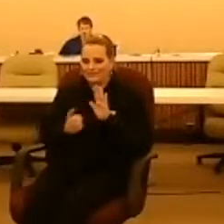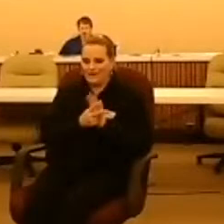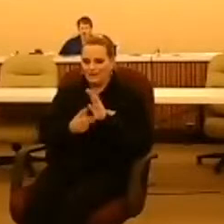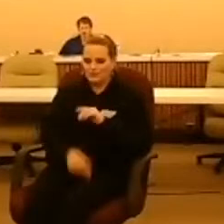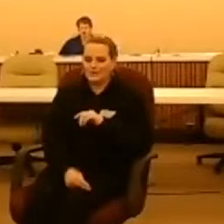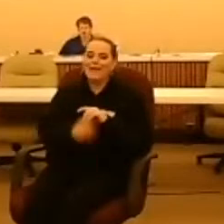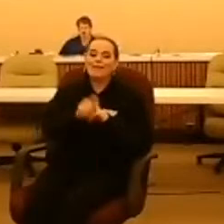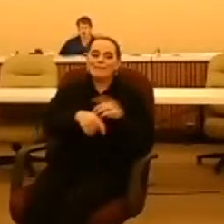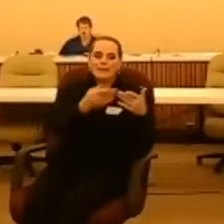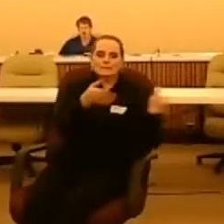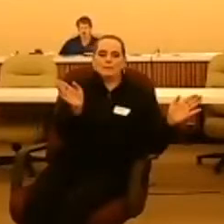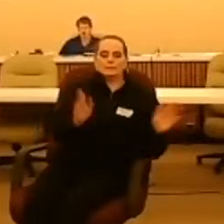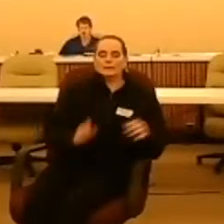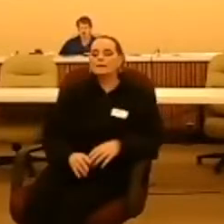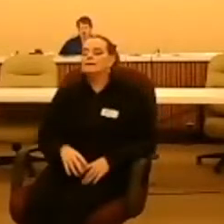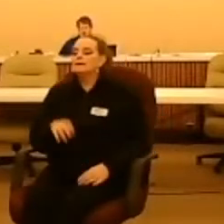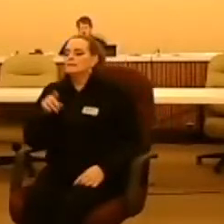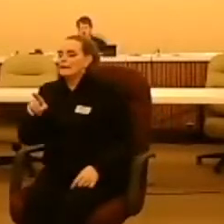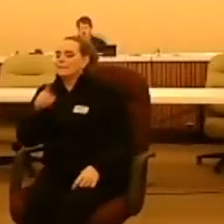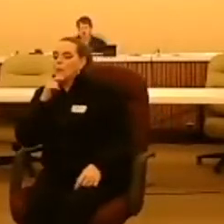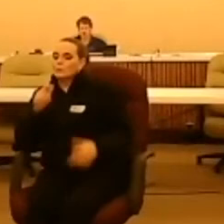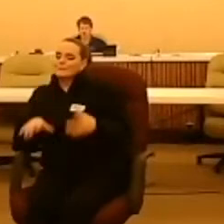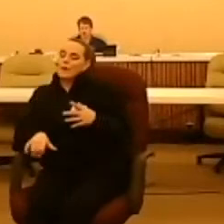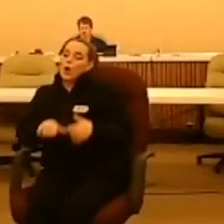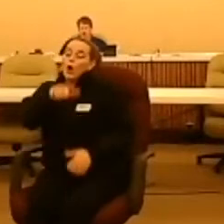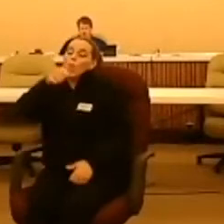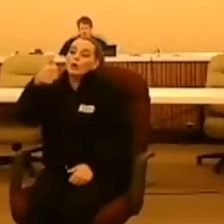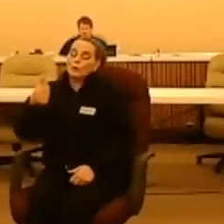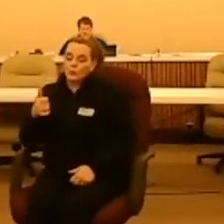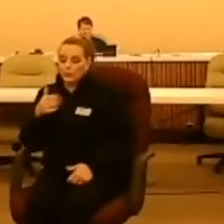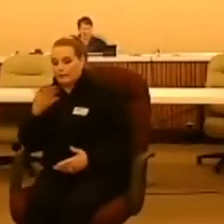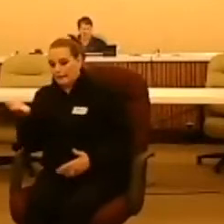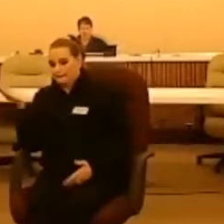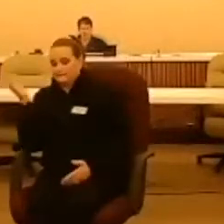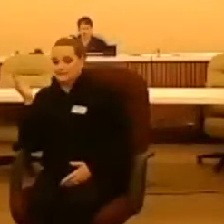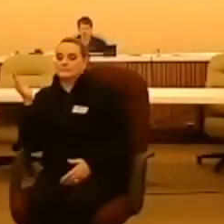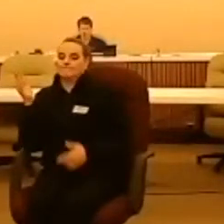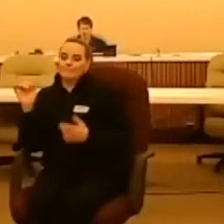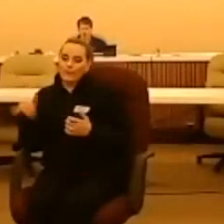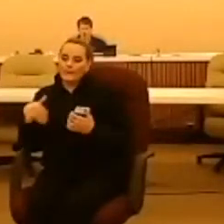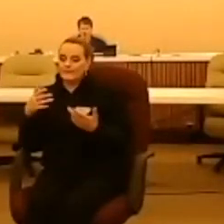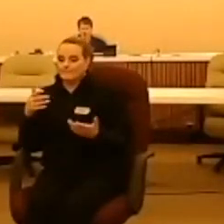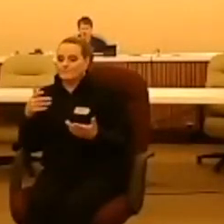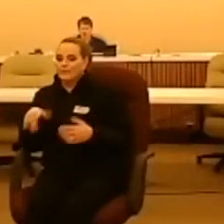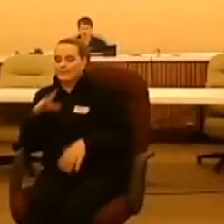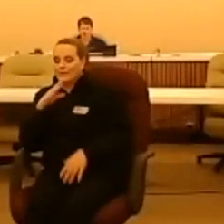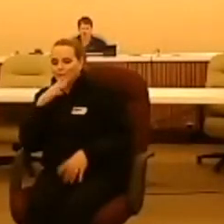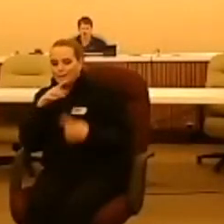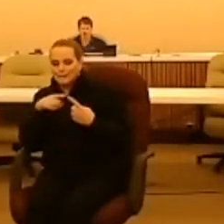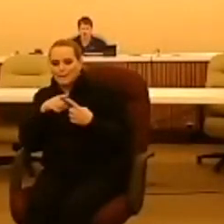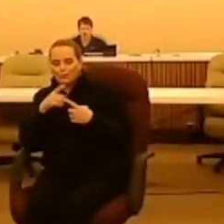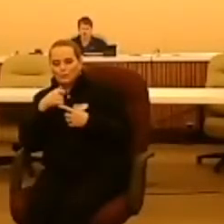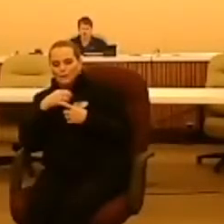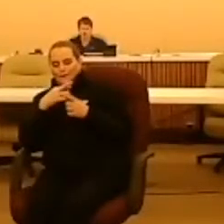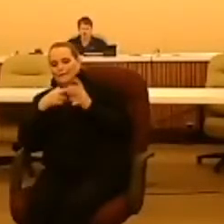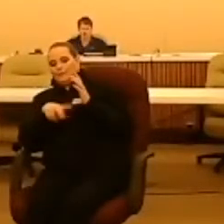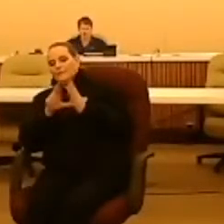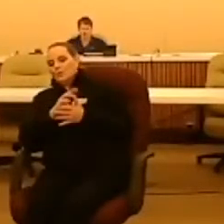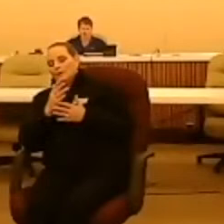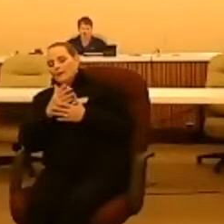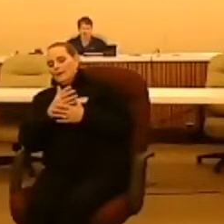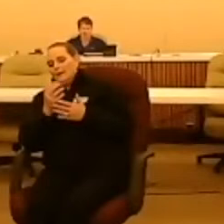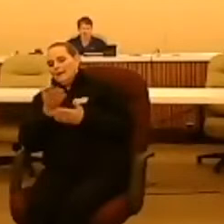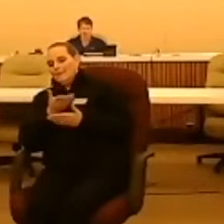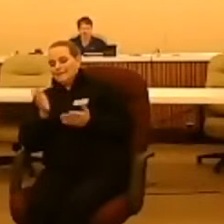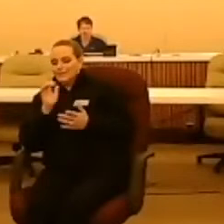portion. You know, if there was additional things that, you know, talking about what they looked at and other things like